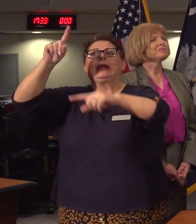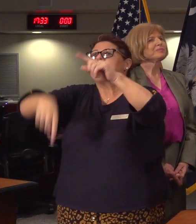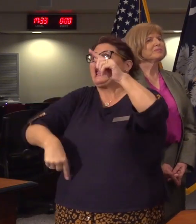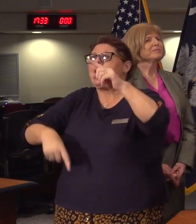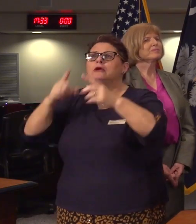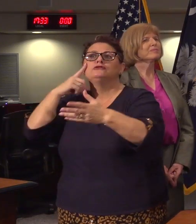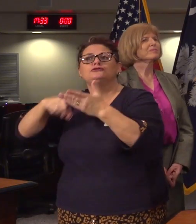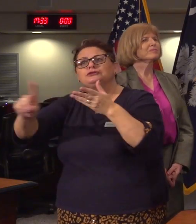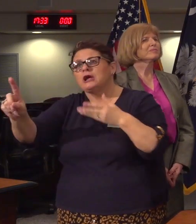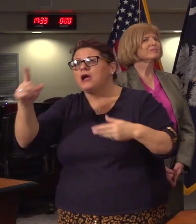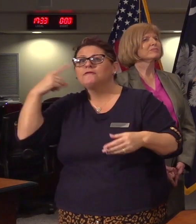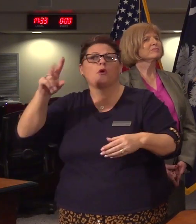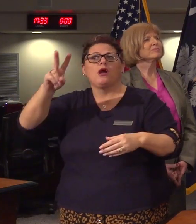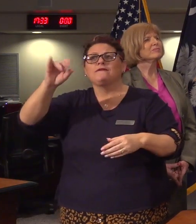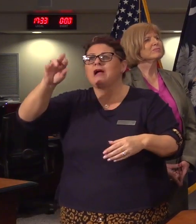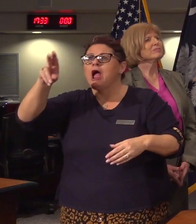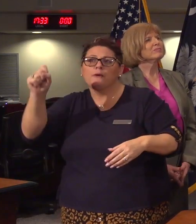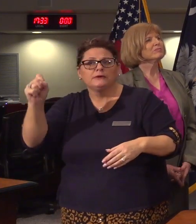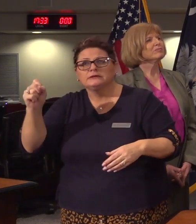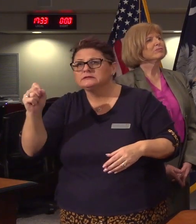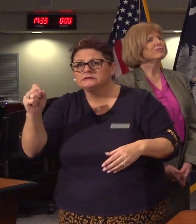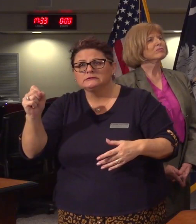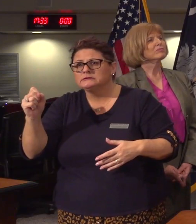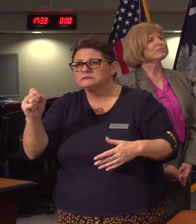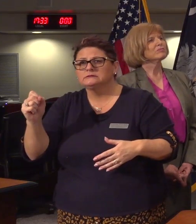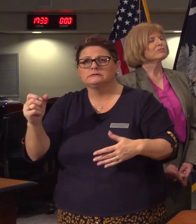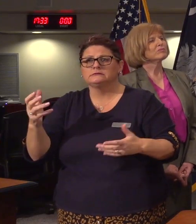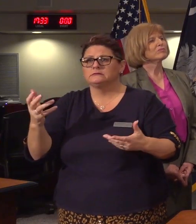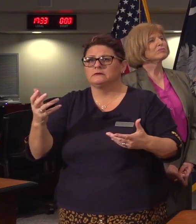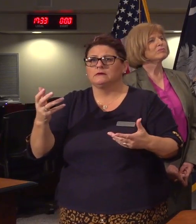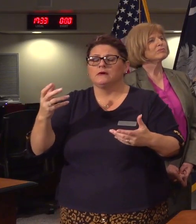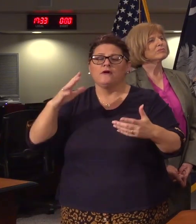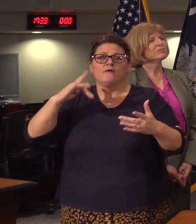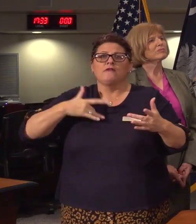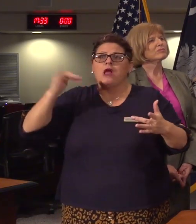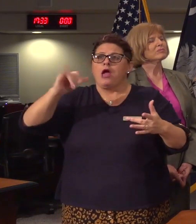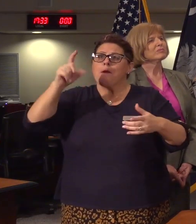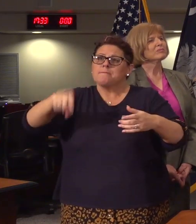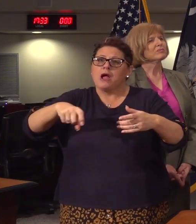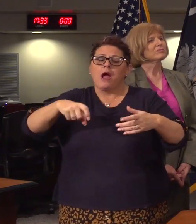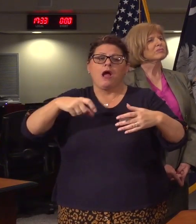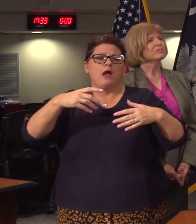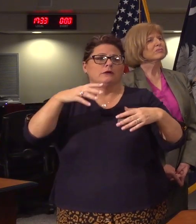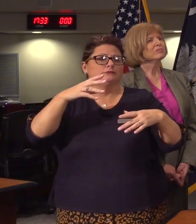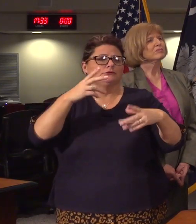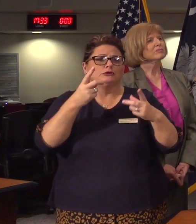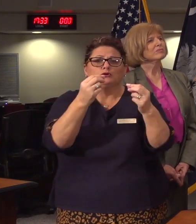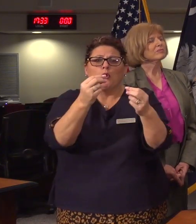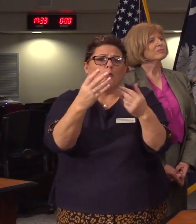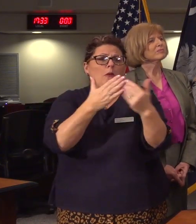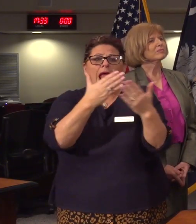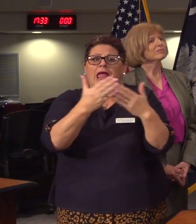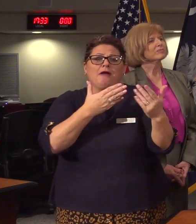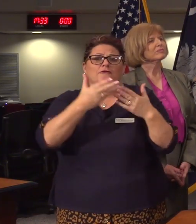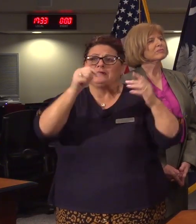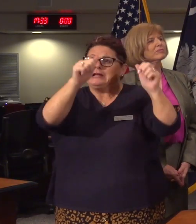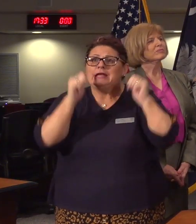the coronavirus. They're frustrated by saying they are having to jump through hoops to get tested to see if they have